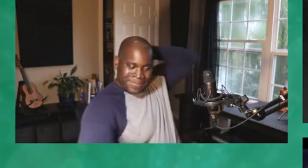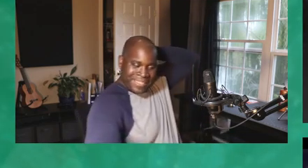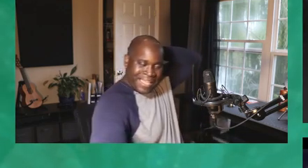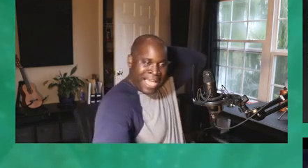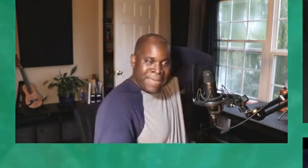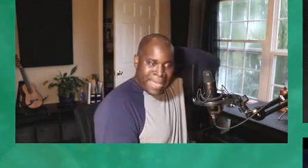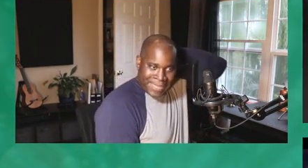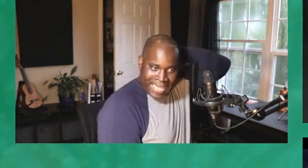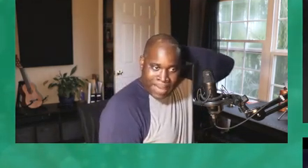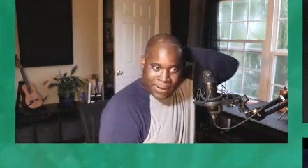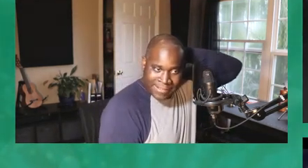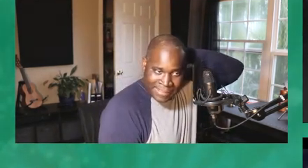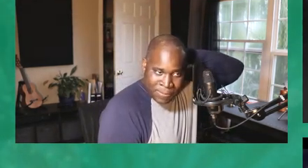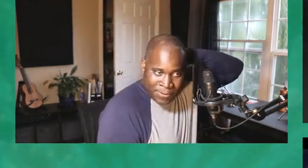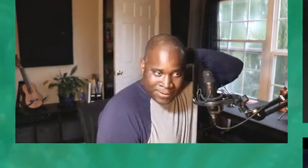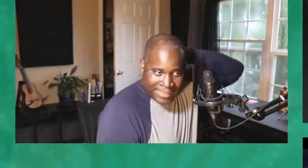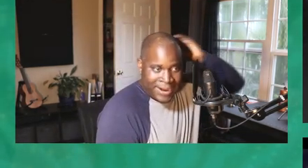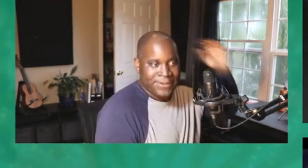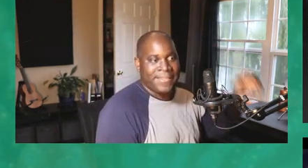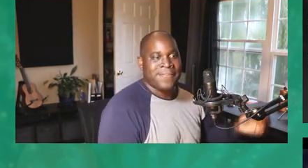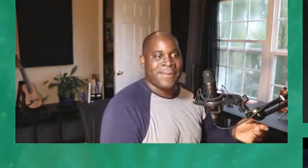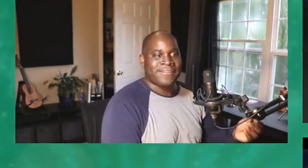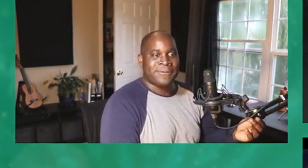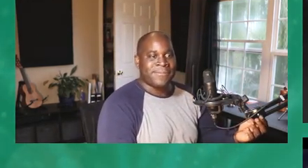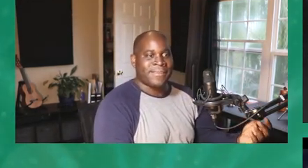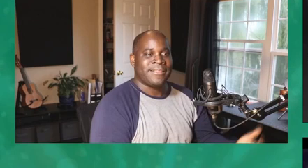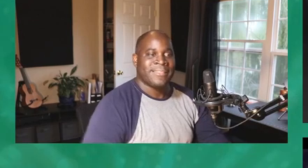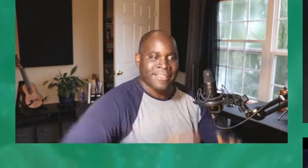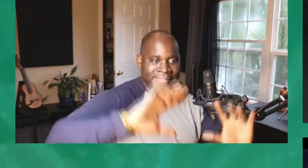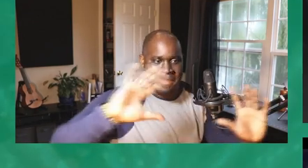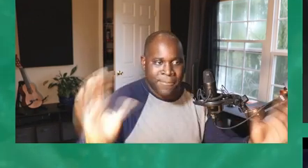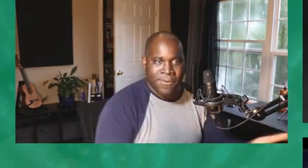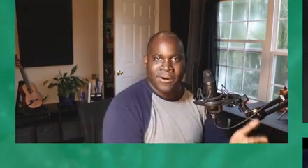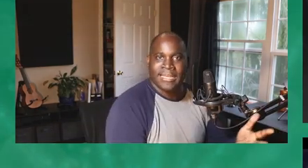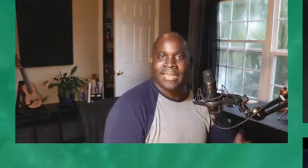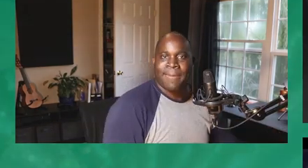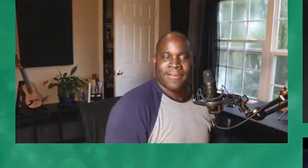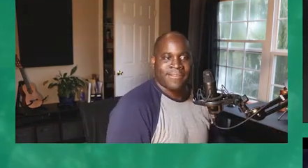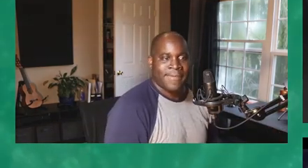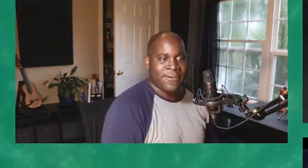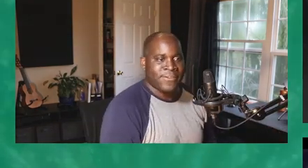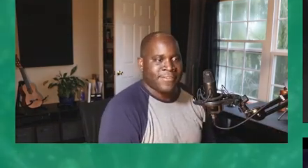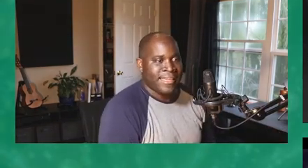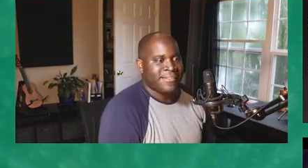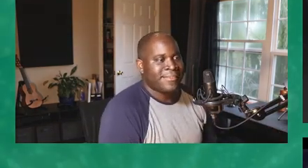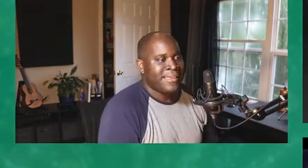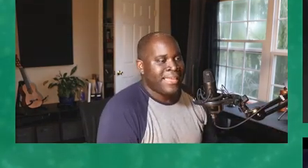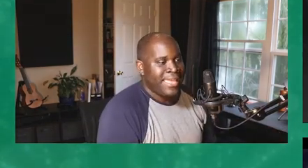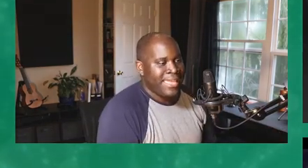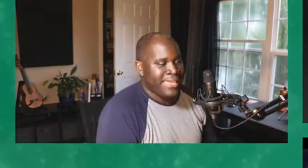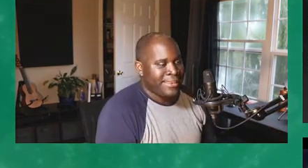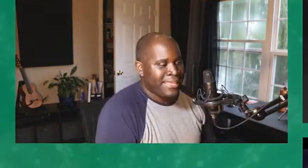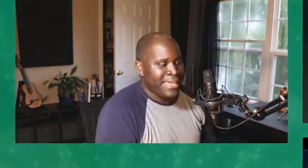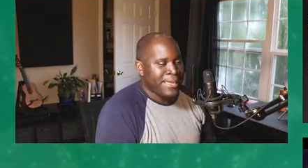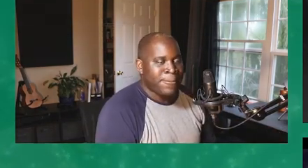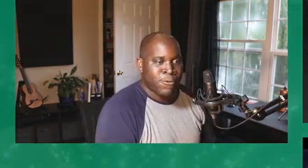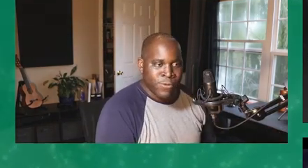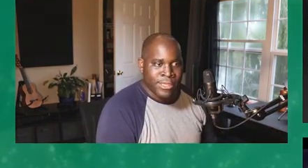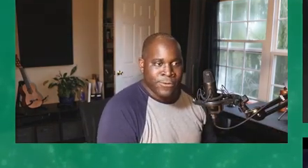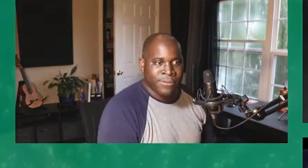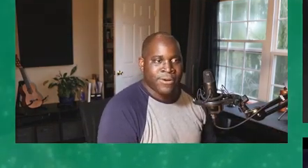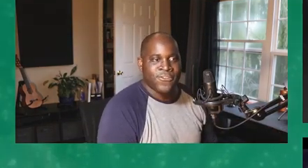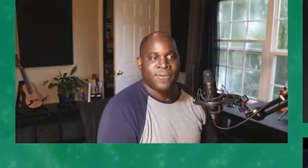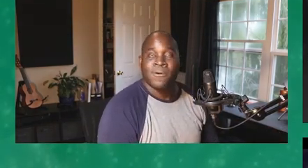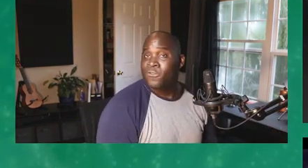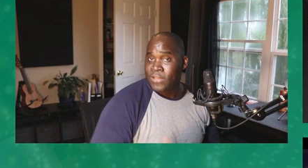Anyway, I'm happy. I want to see more of the character. That's basically what I'm saying. Let's see more dynamics of how she signs and get a